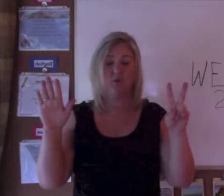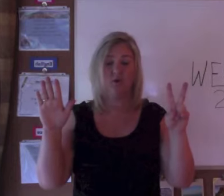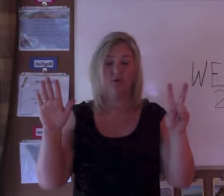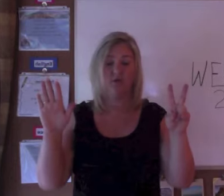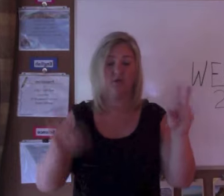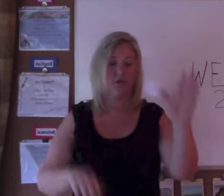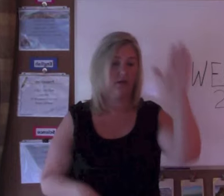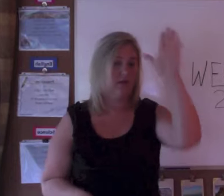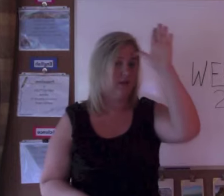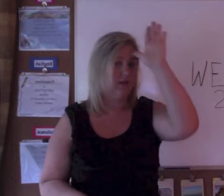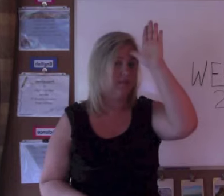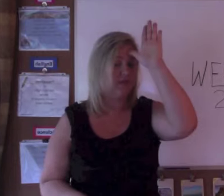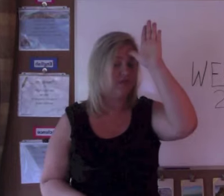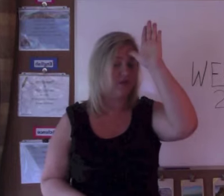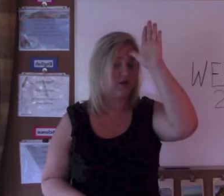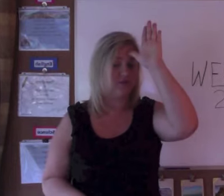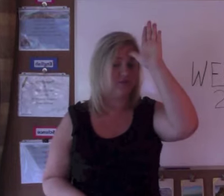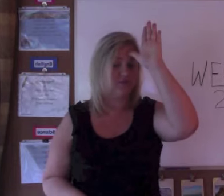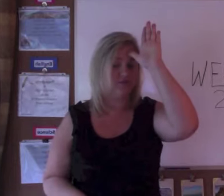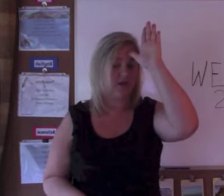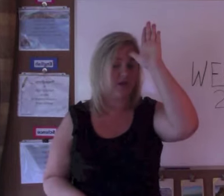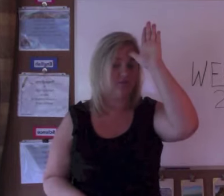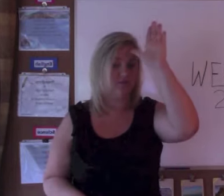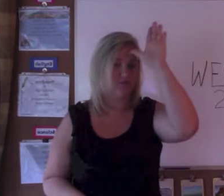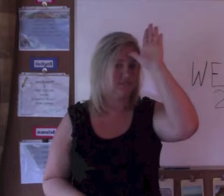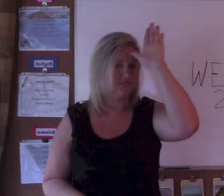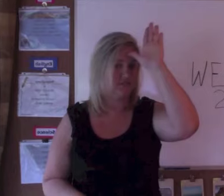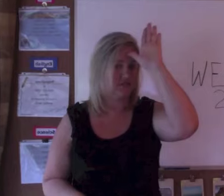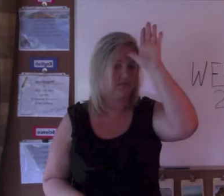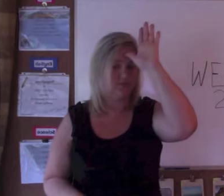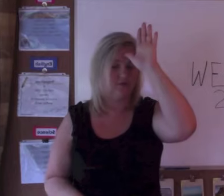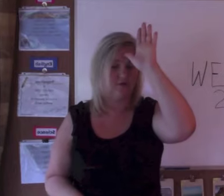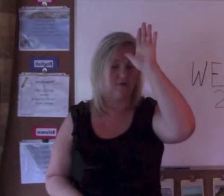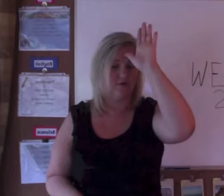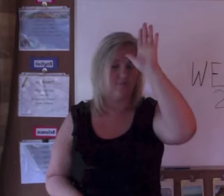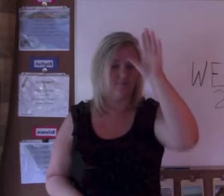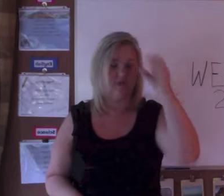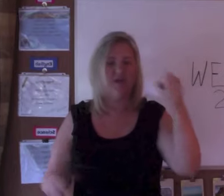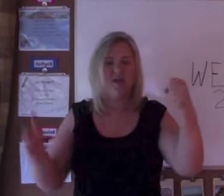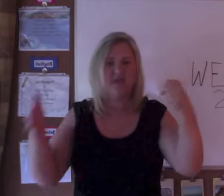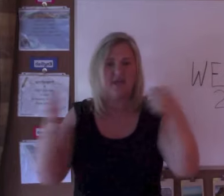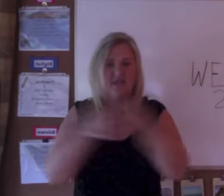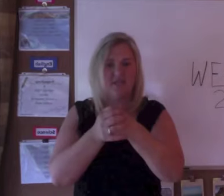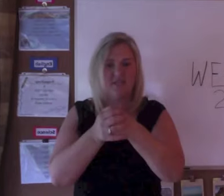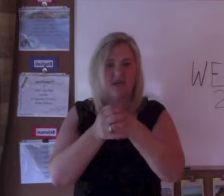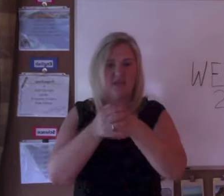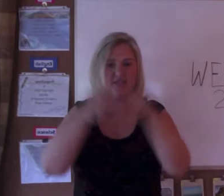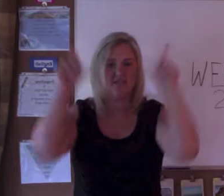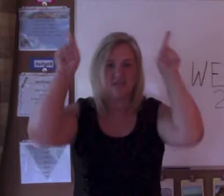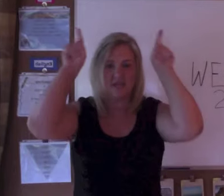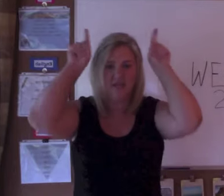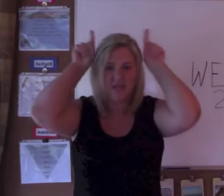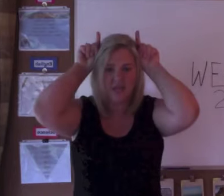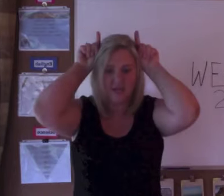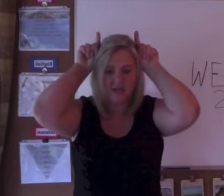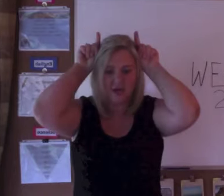world, patriarchs of Israel, this is the sign language for father, the Hittites and